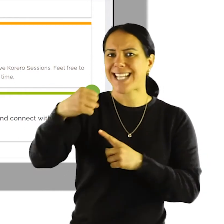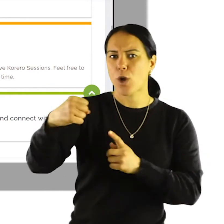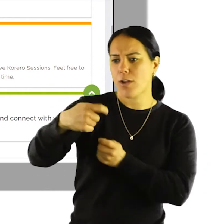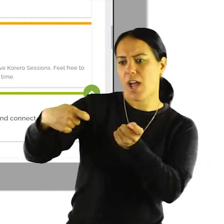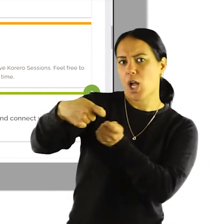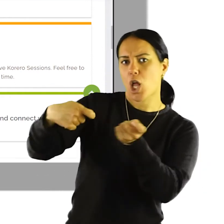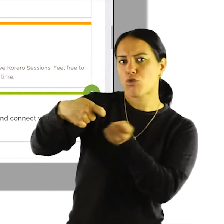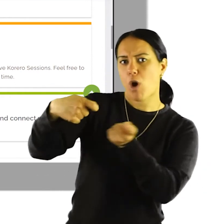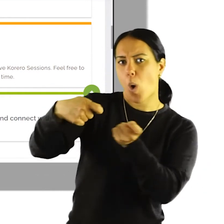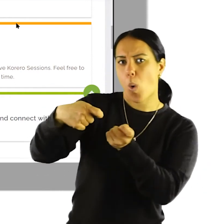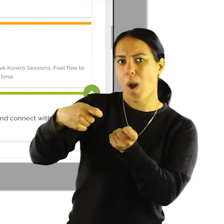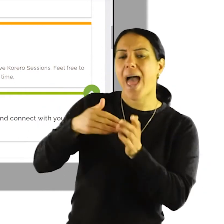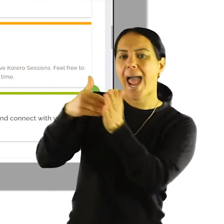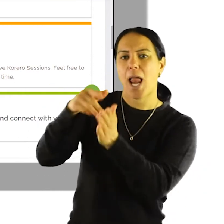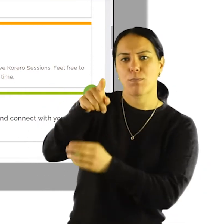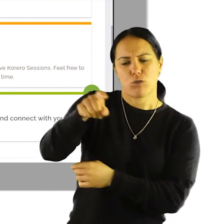drive it.